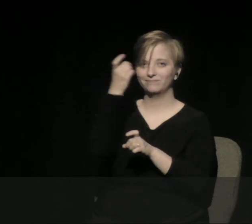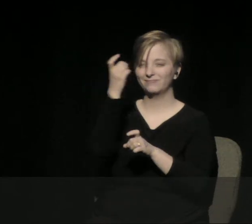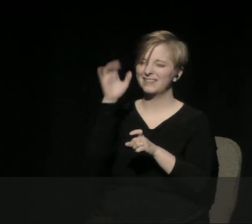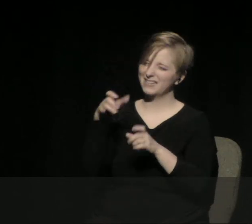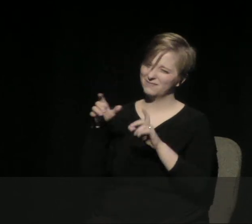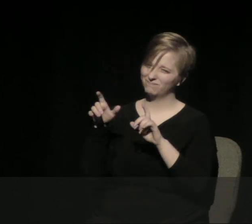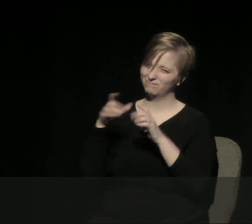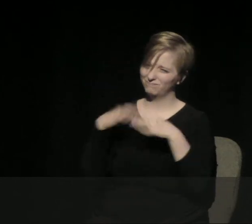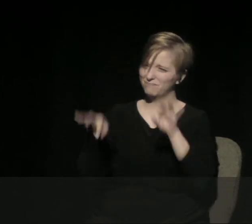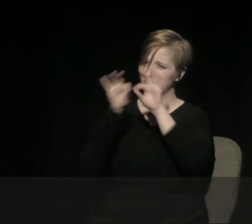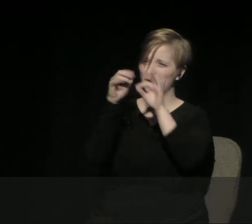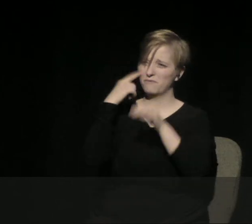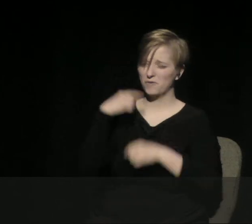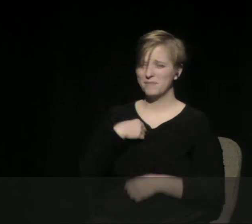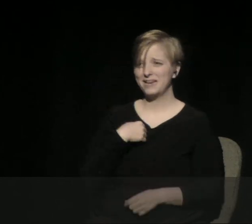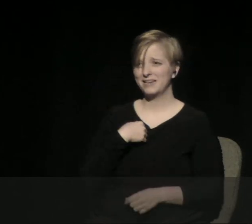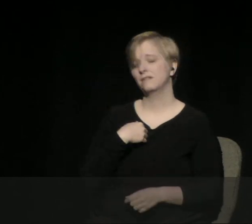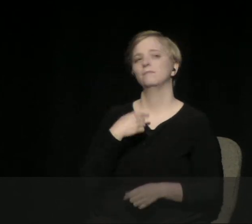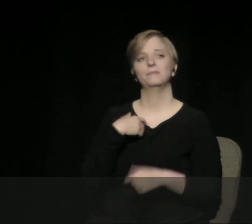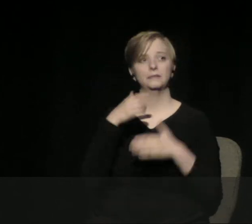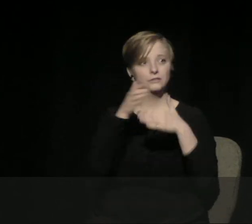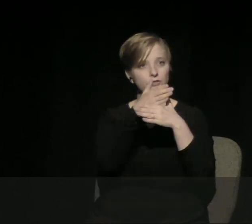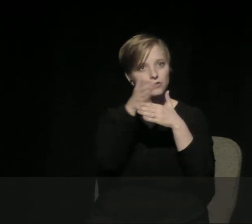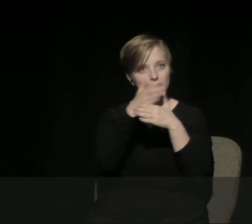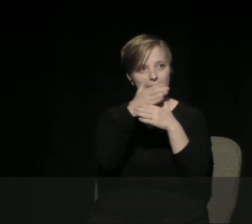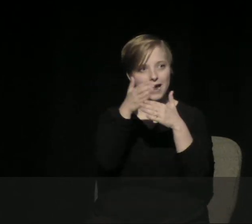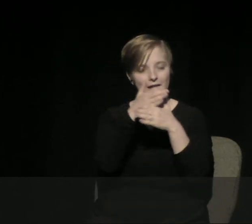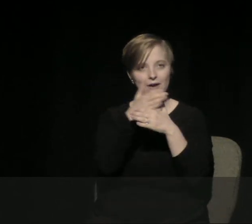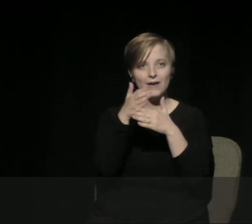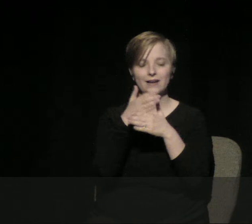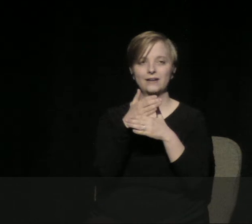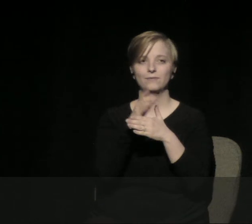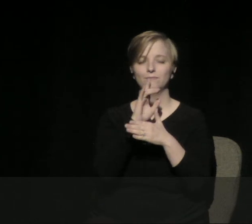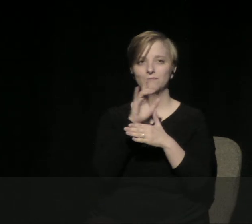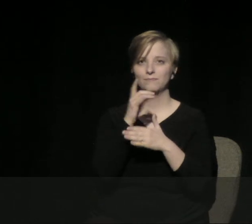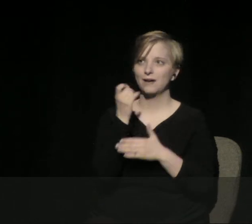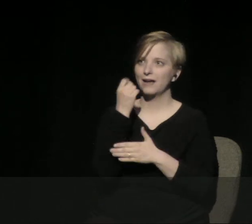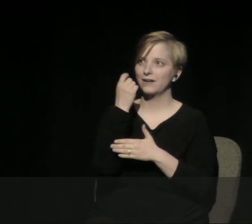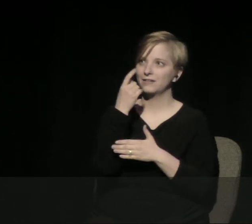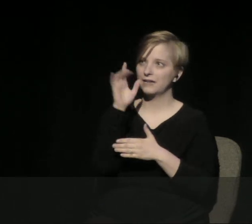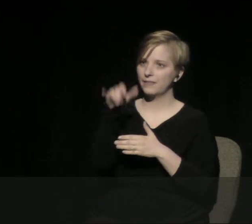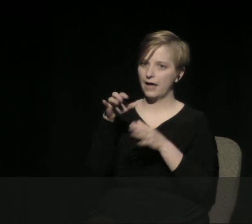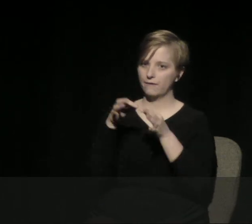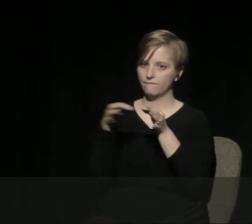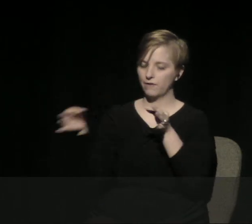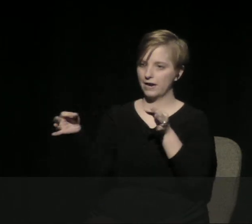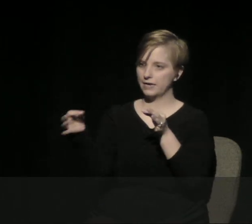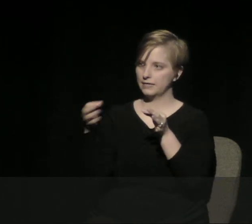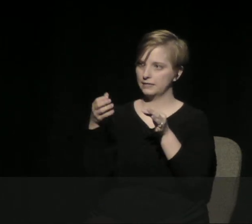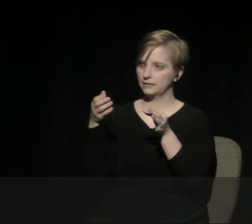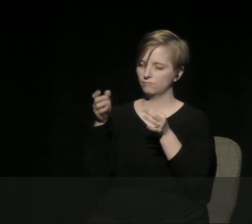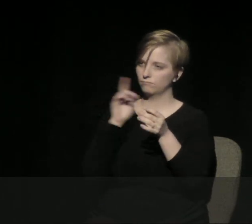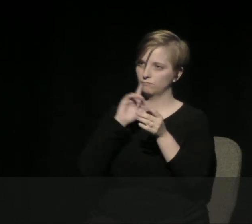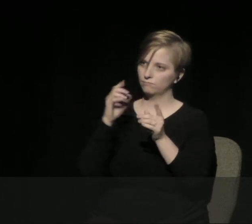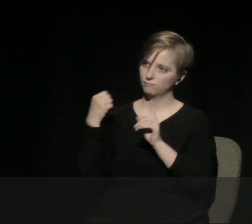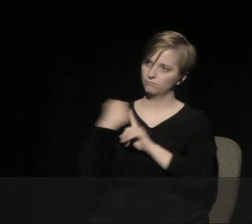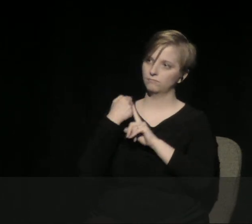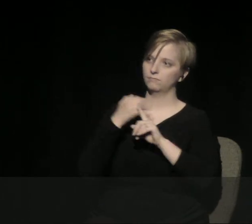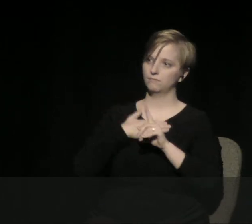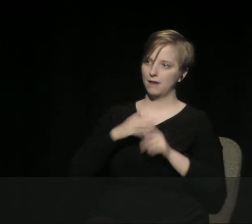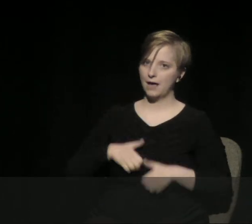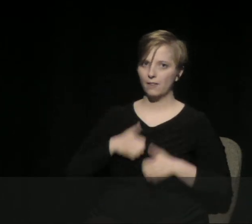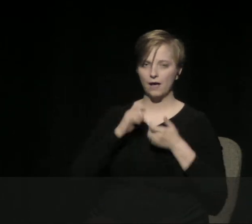for me. I've shared with the team all morning about how just understanding that phrase better has just